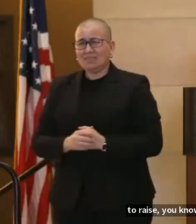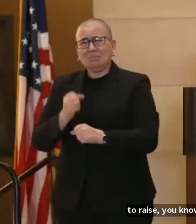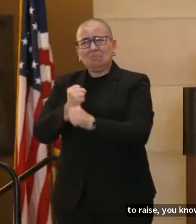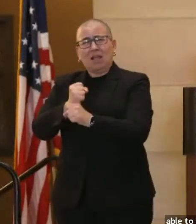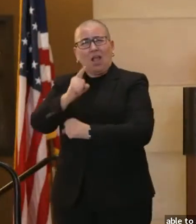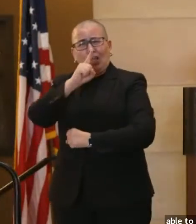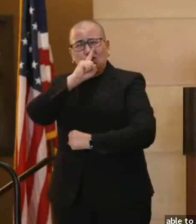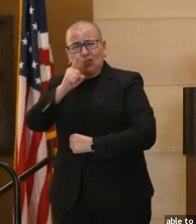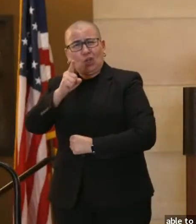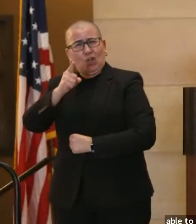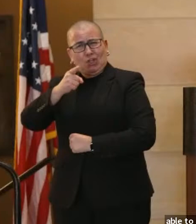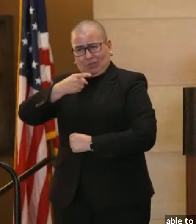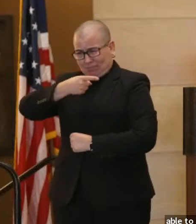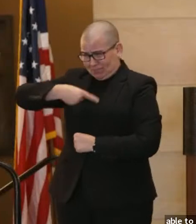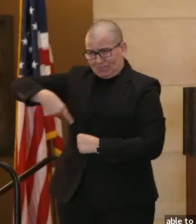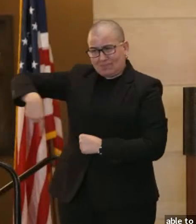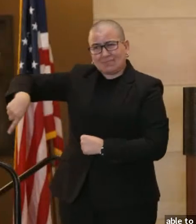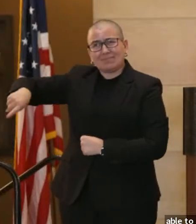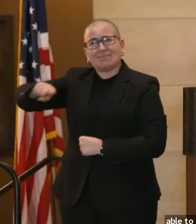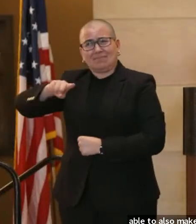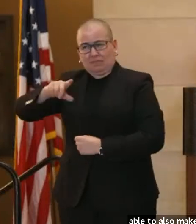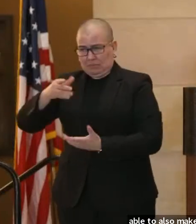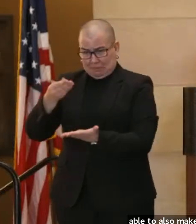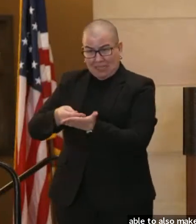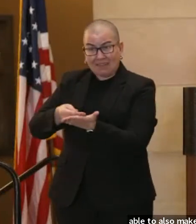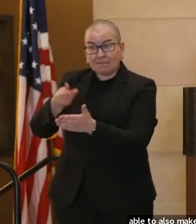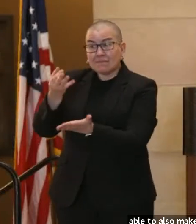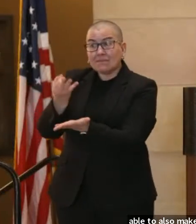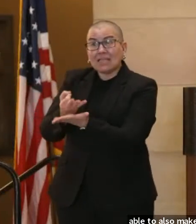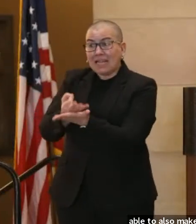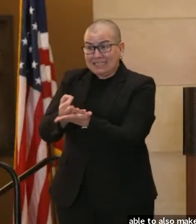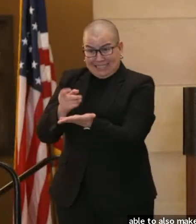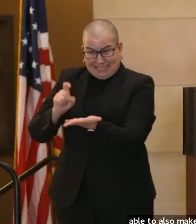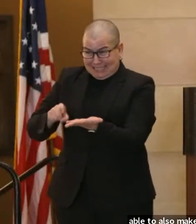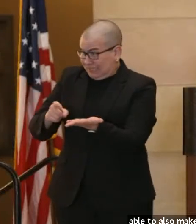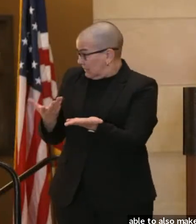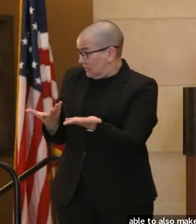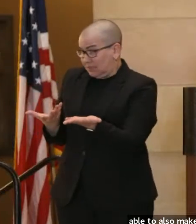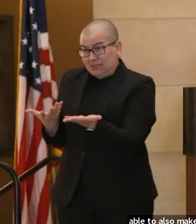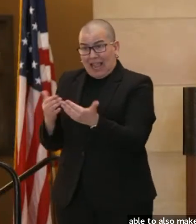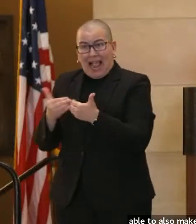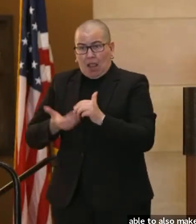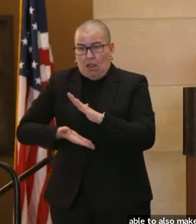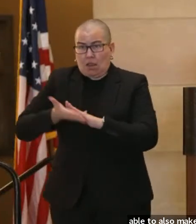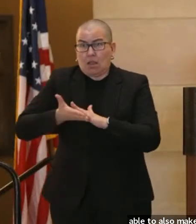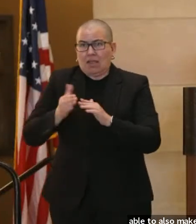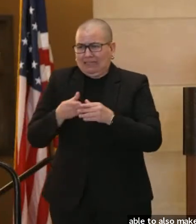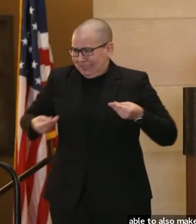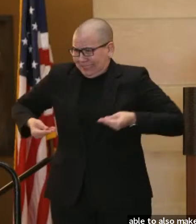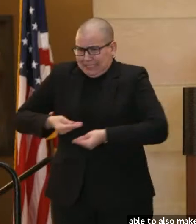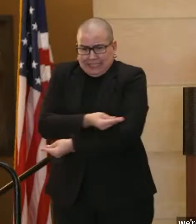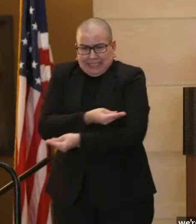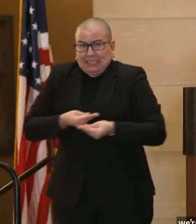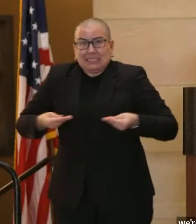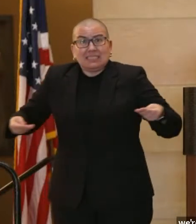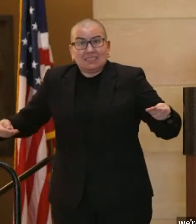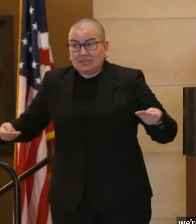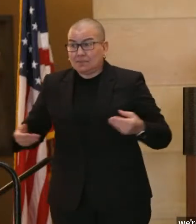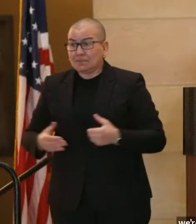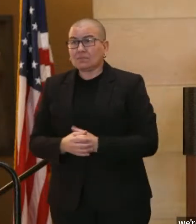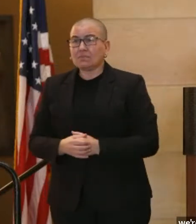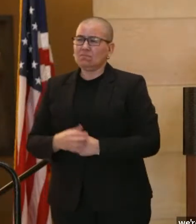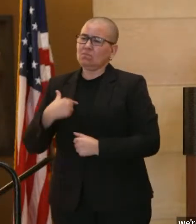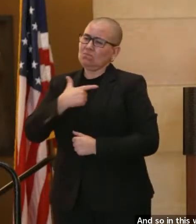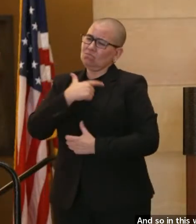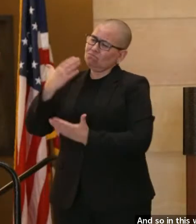know, economically that we're able to take care of them. And so in this way, you know, we give thanks for the work that